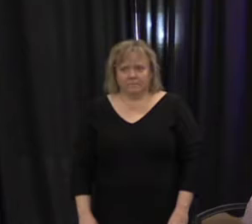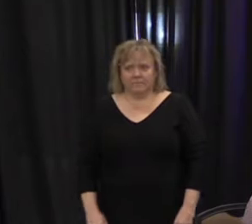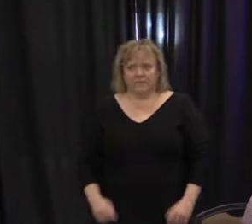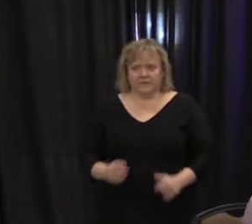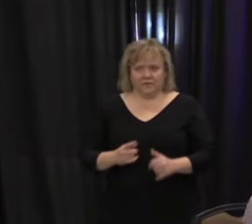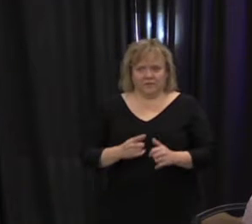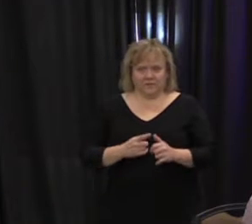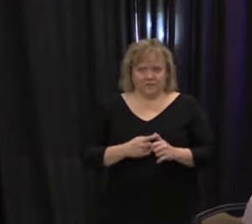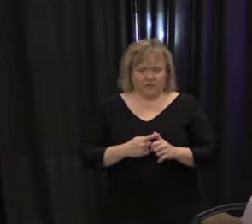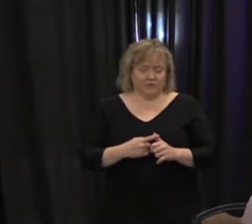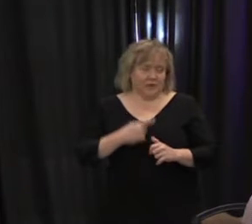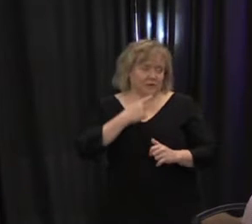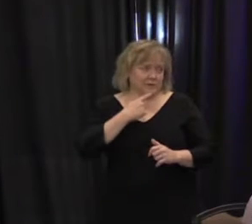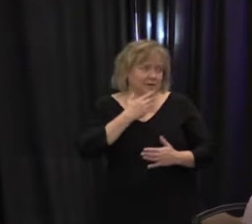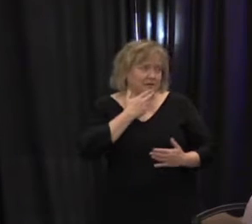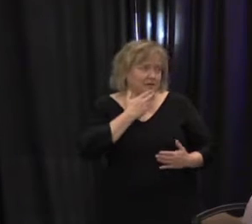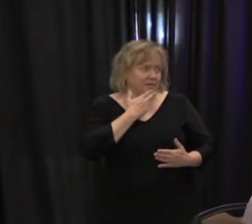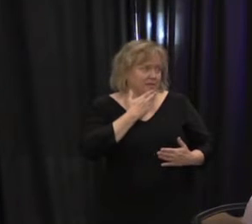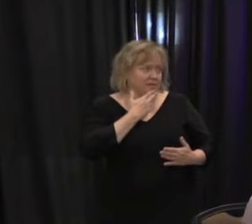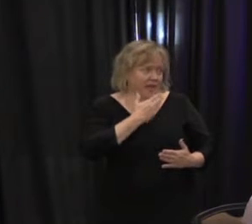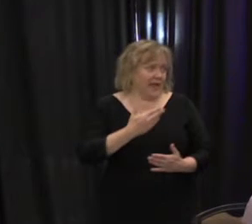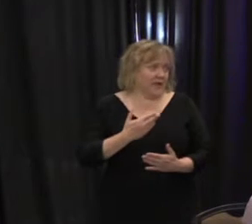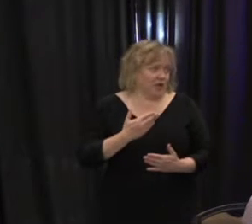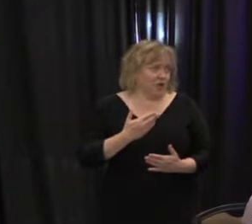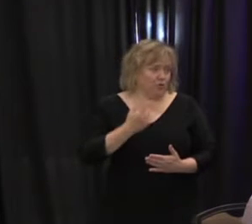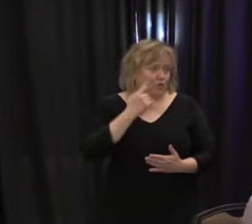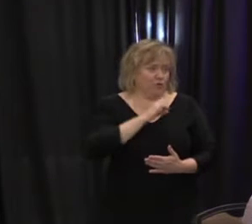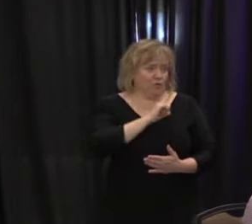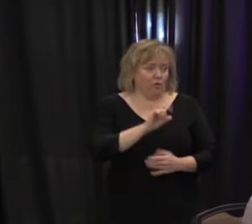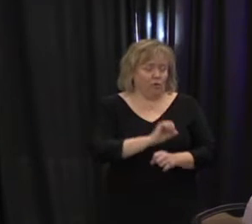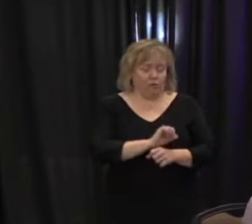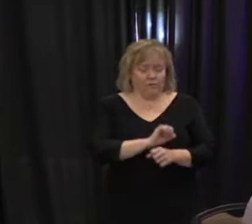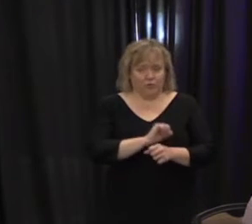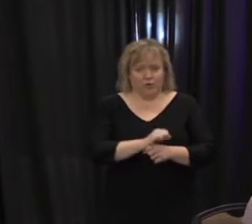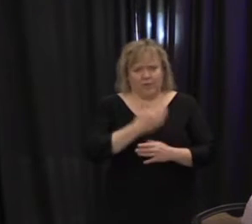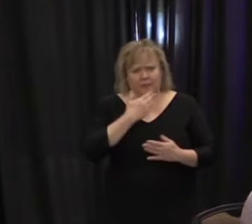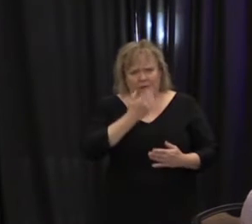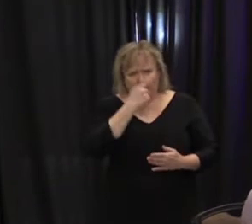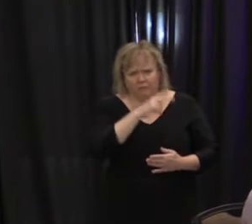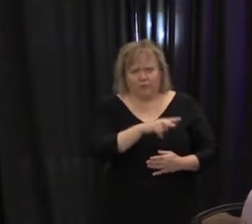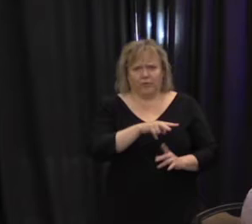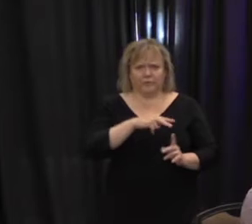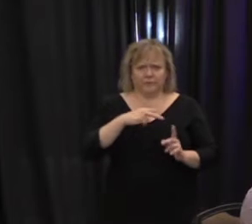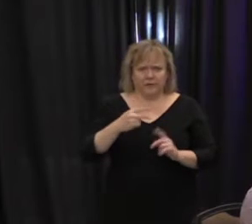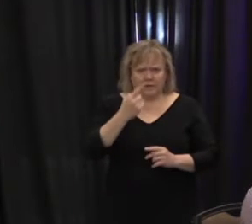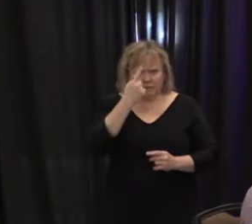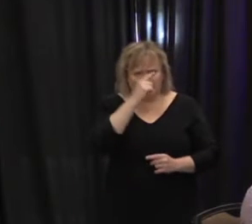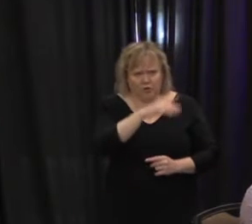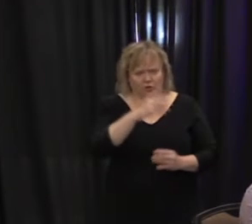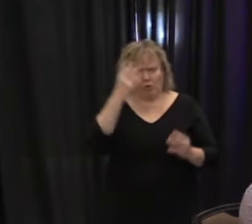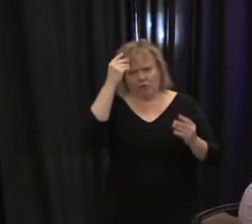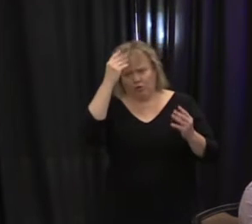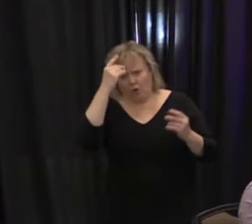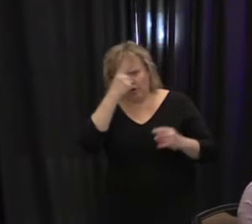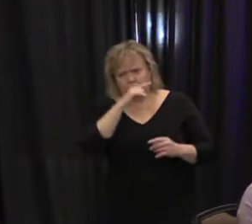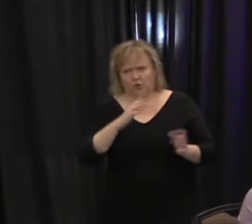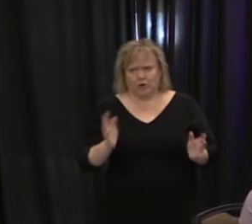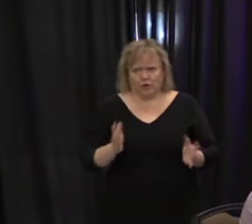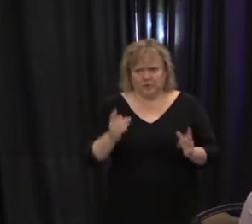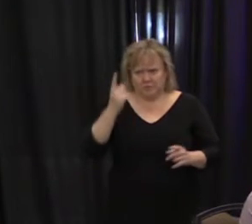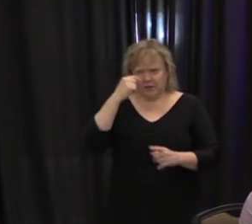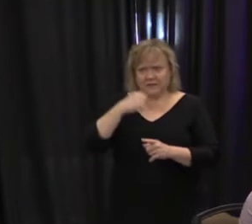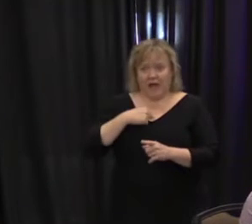First, I want to sincerely thank everybody on the stage for everything that they're doing and their perspectives and their insight and their encouragement, because I'm